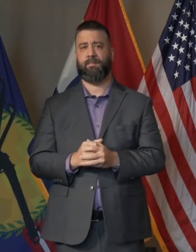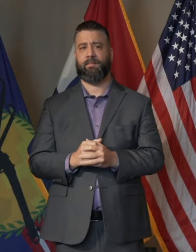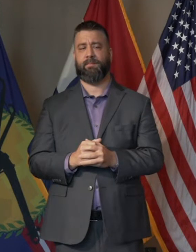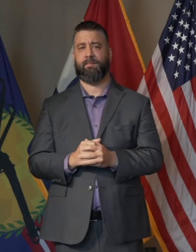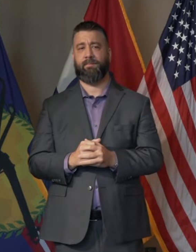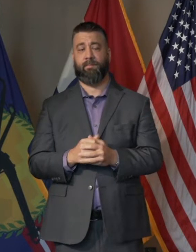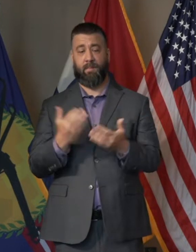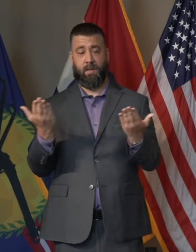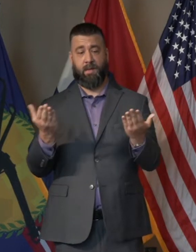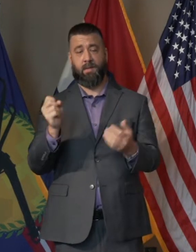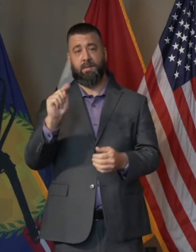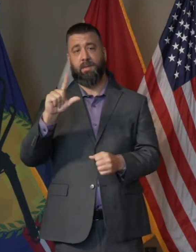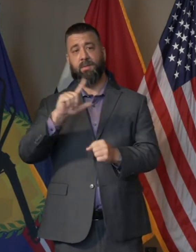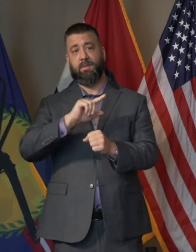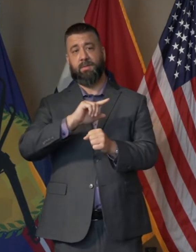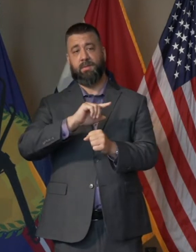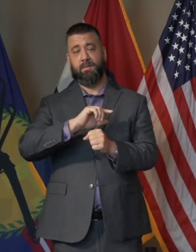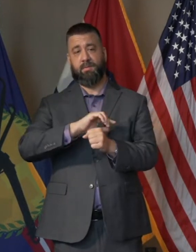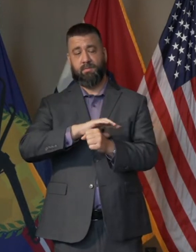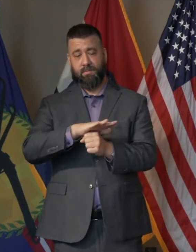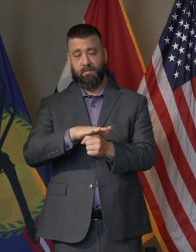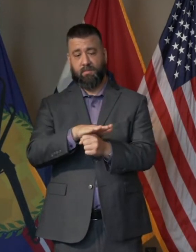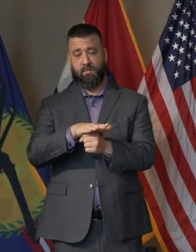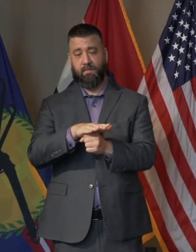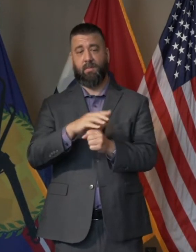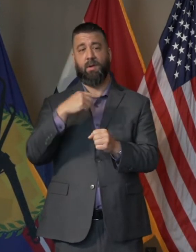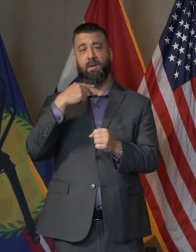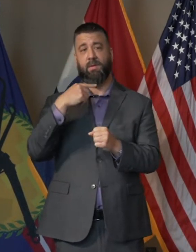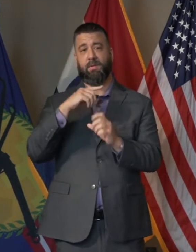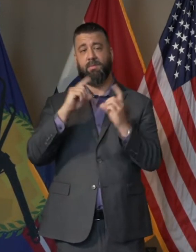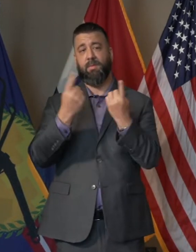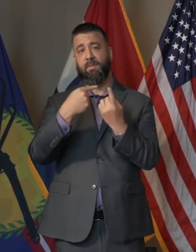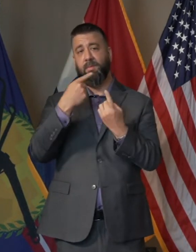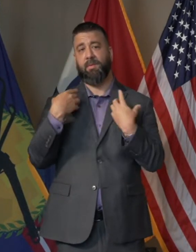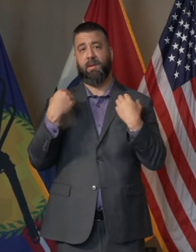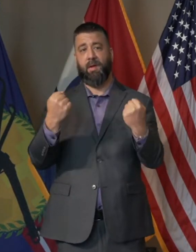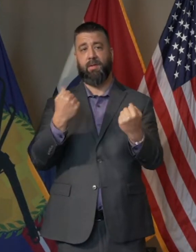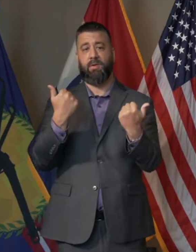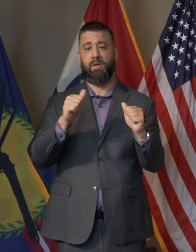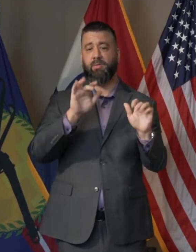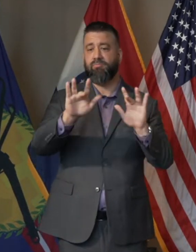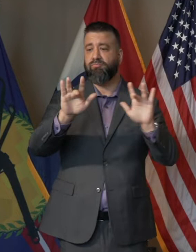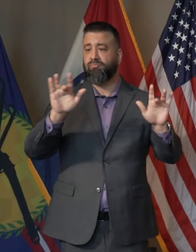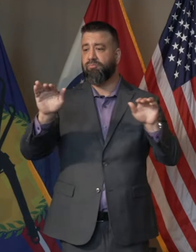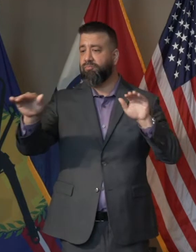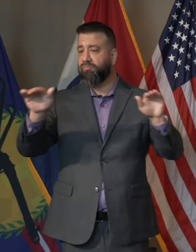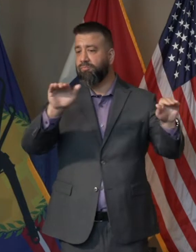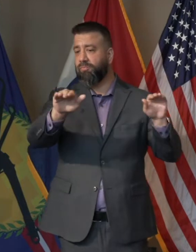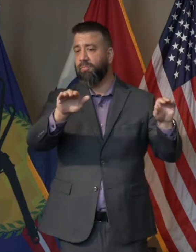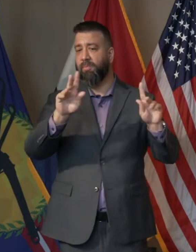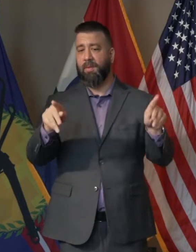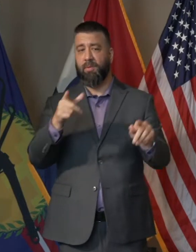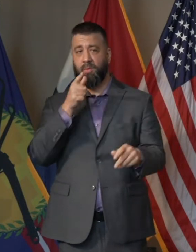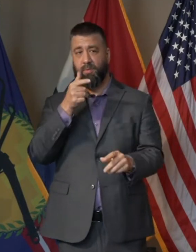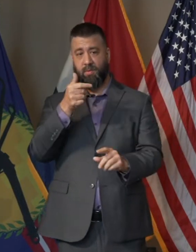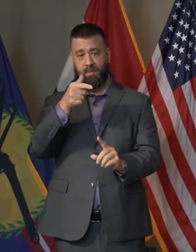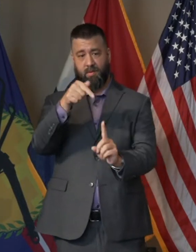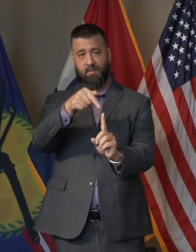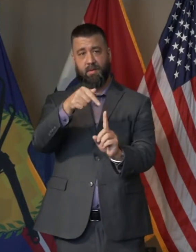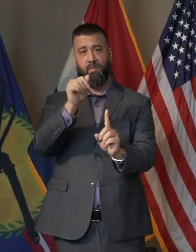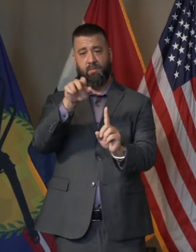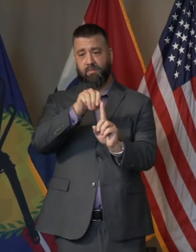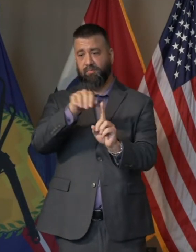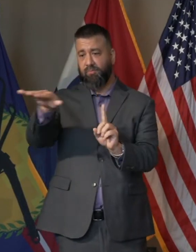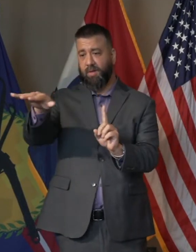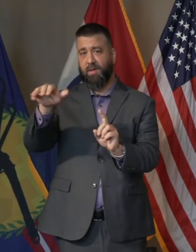In St. Louis County, our Department of Public Health is reaching out to those who are most likely to spread the disease to others, those who have